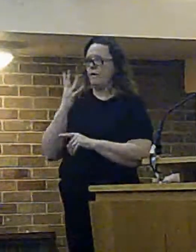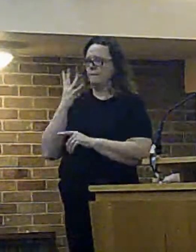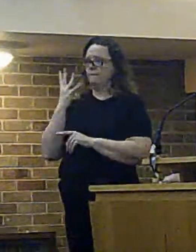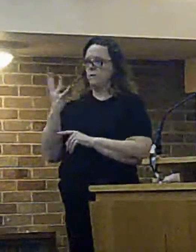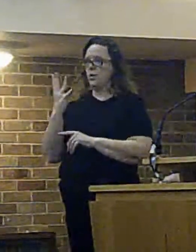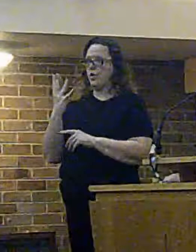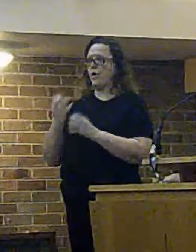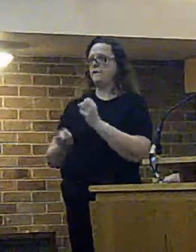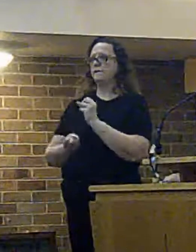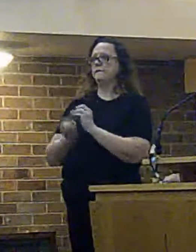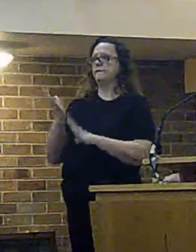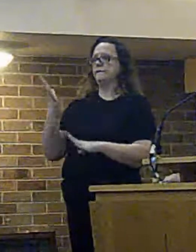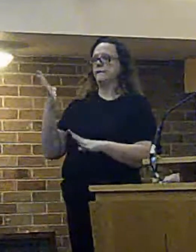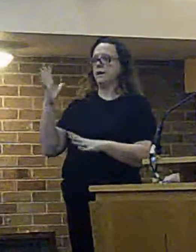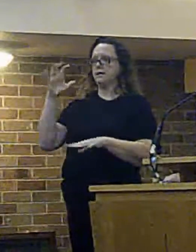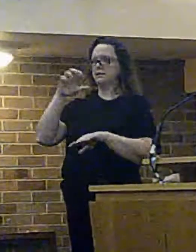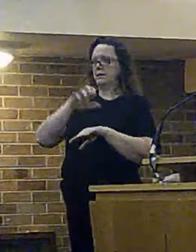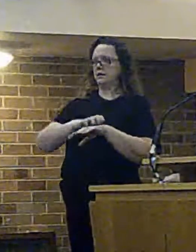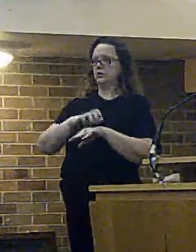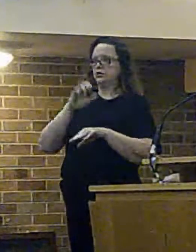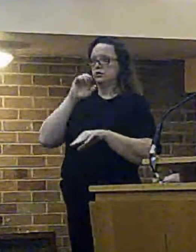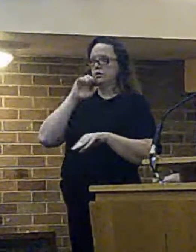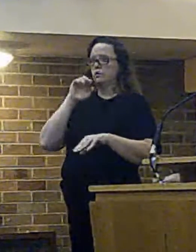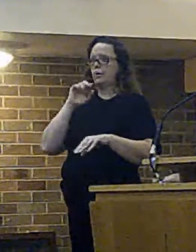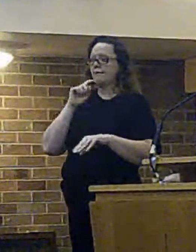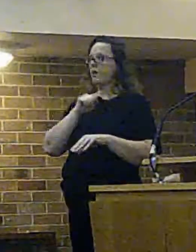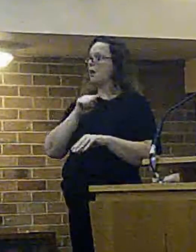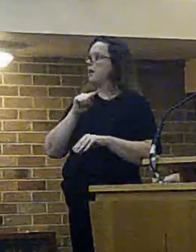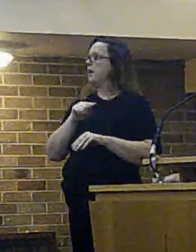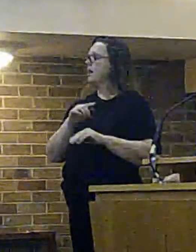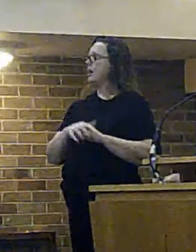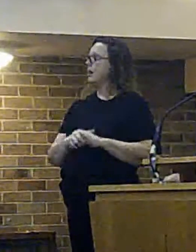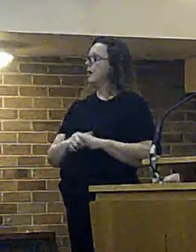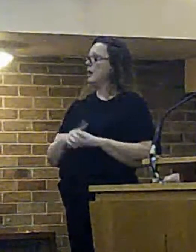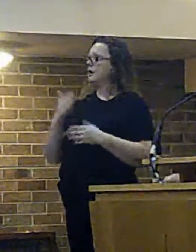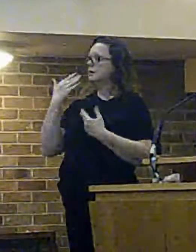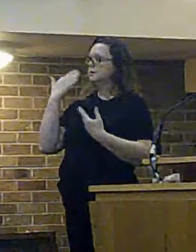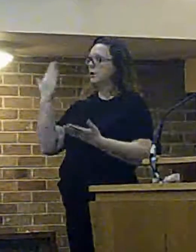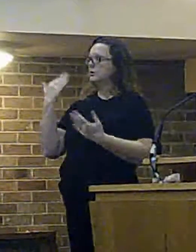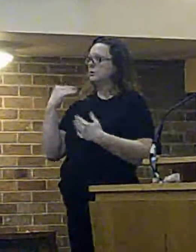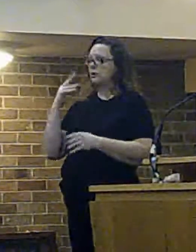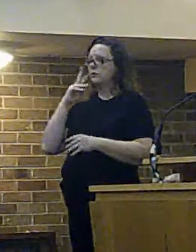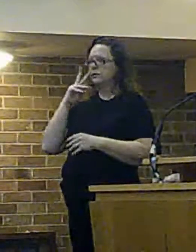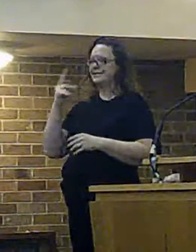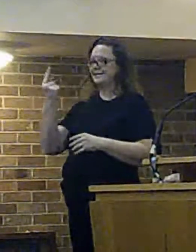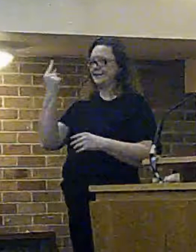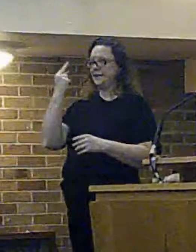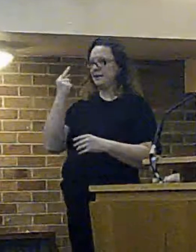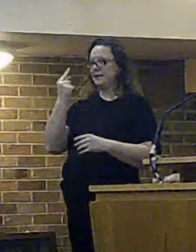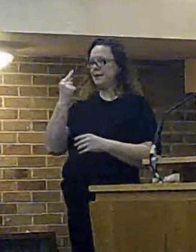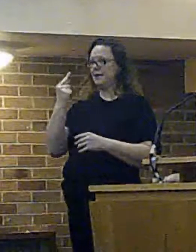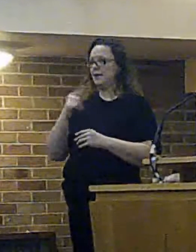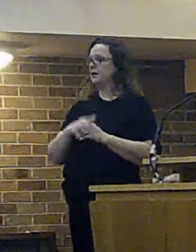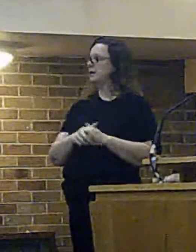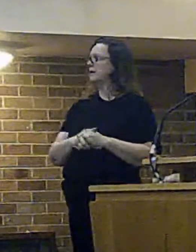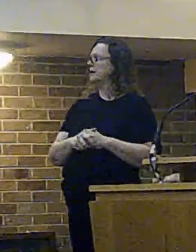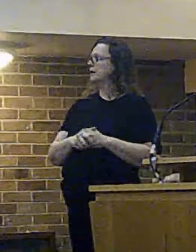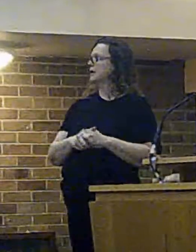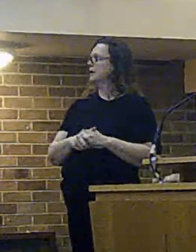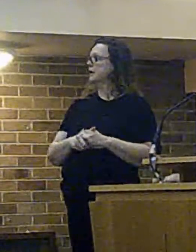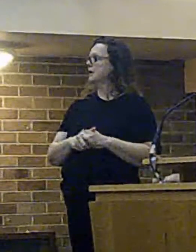fire stations on the Wirral. I don't know whether you can see that when you've got, as you look in